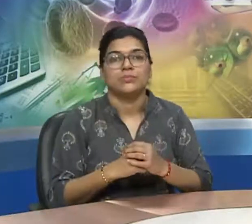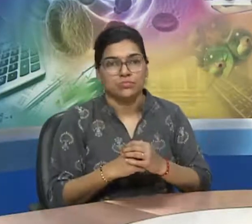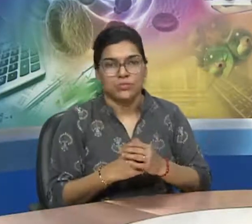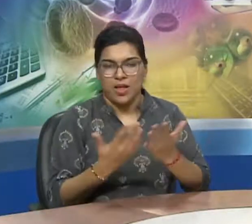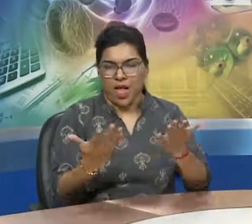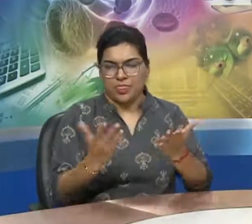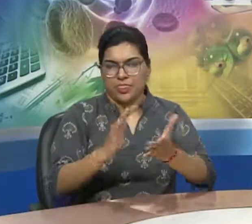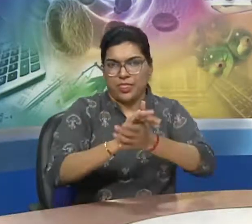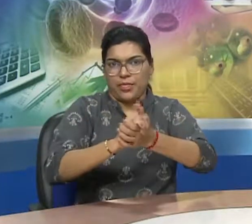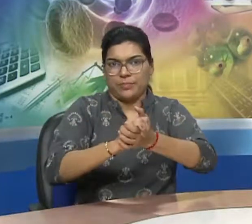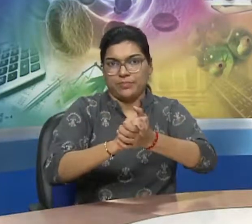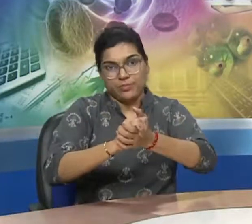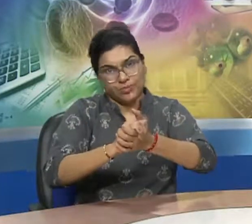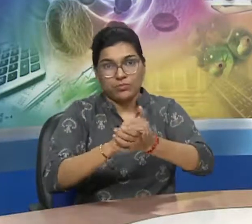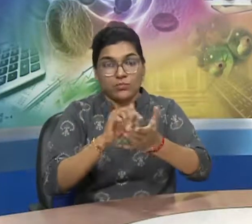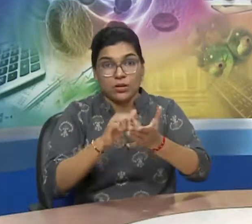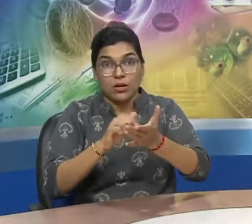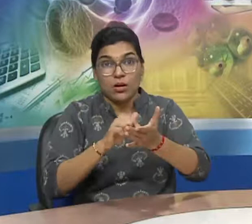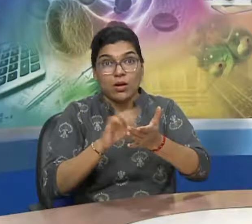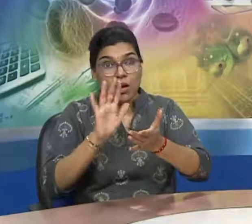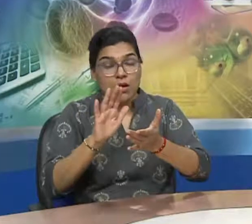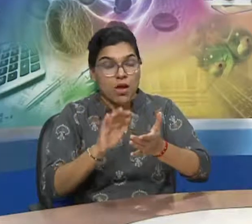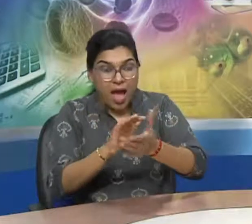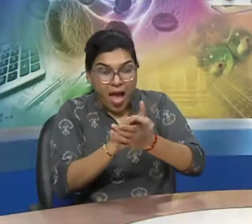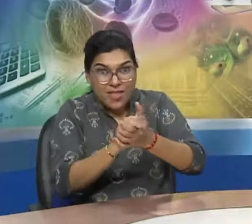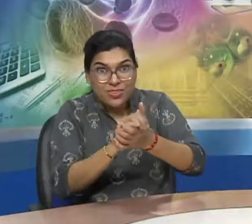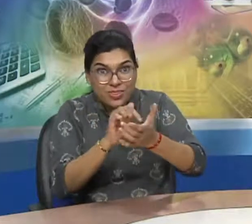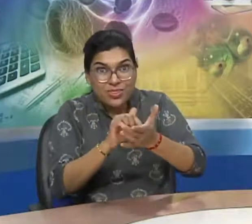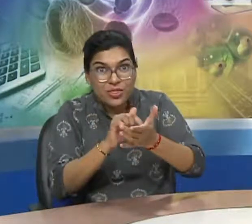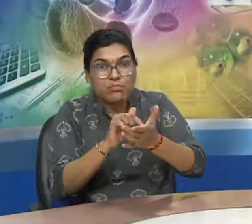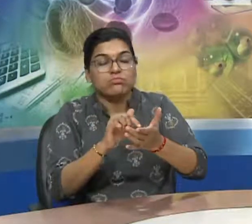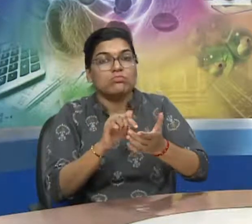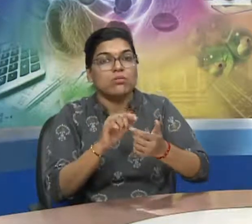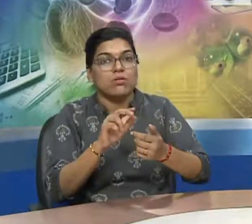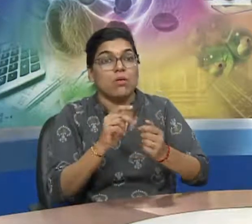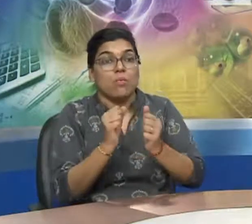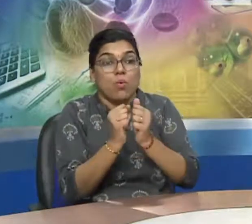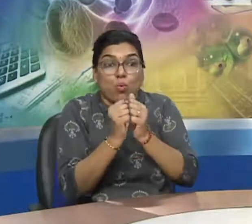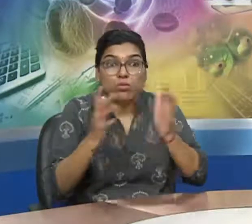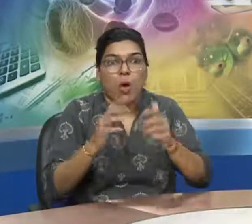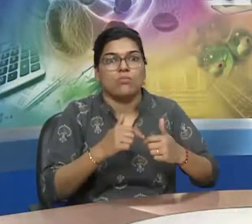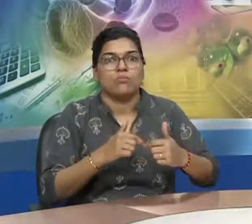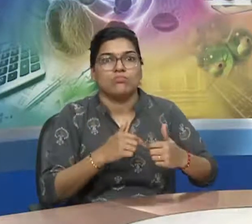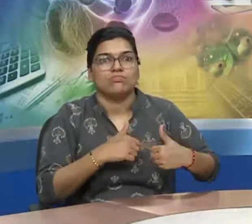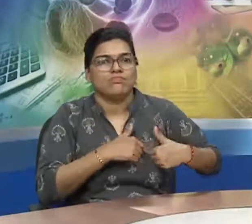The third phrase is shake hands without their hearts.